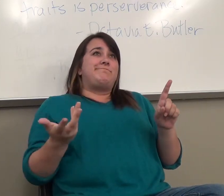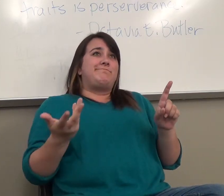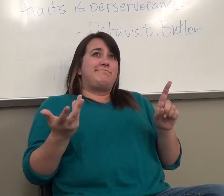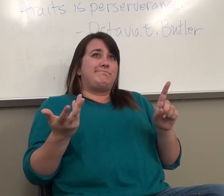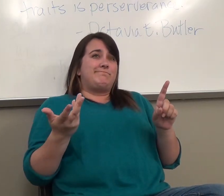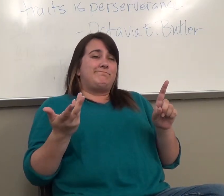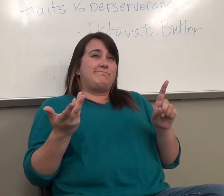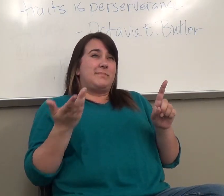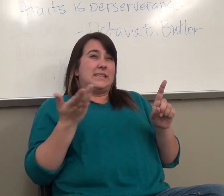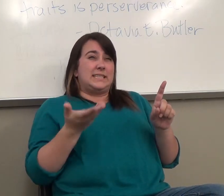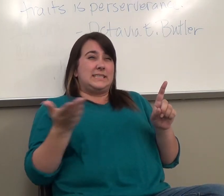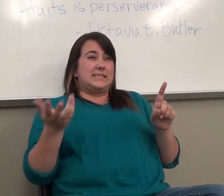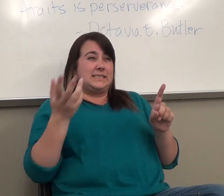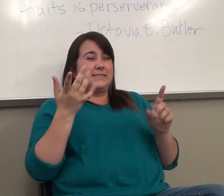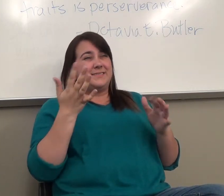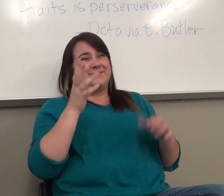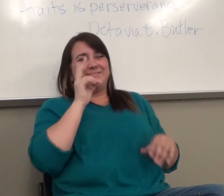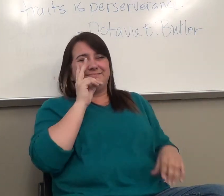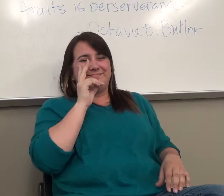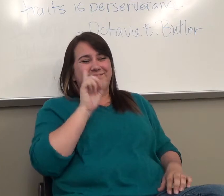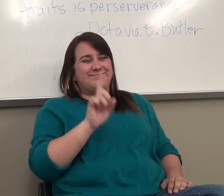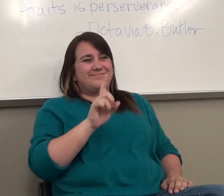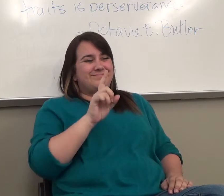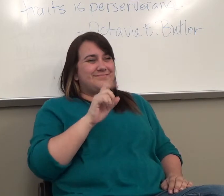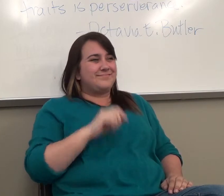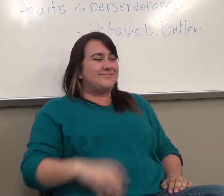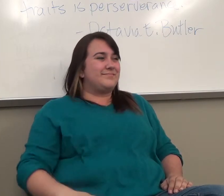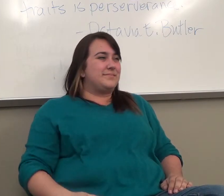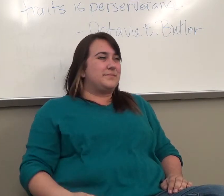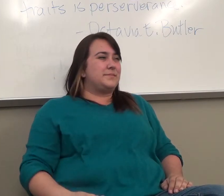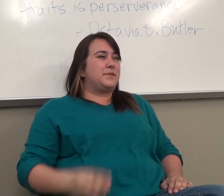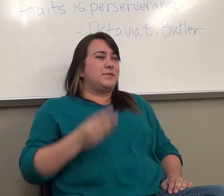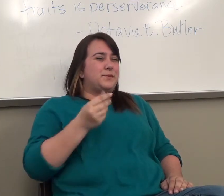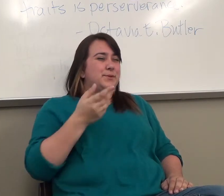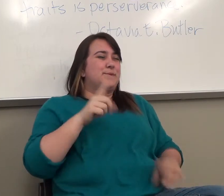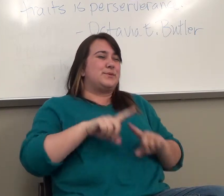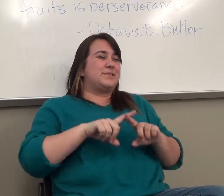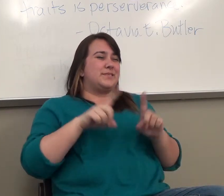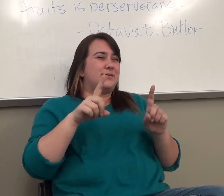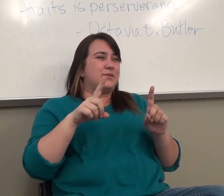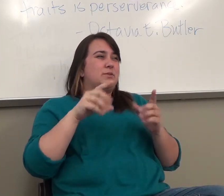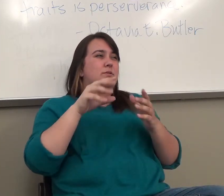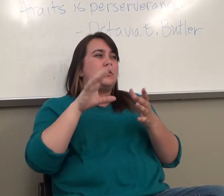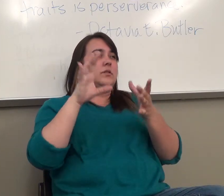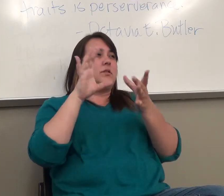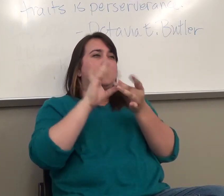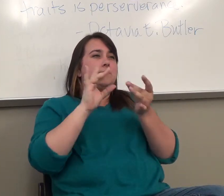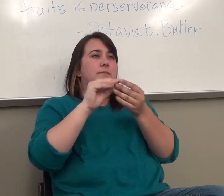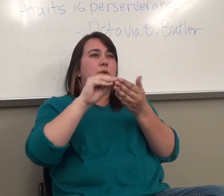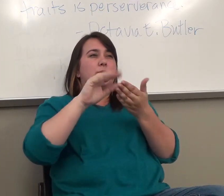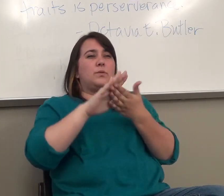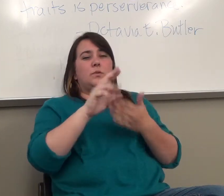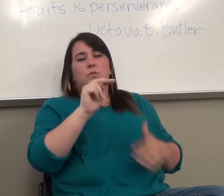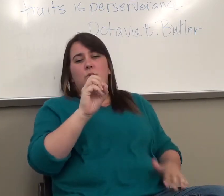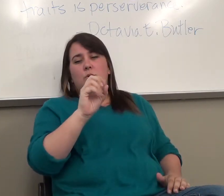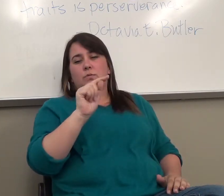things, let's see, a couple of different notations here. Who is